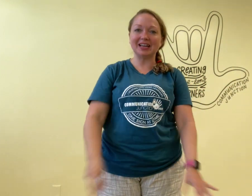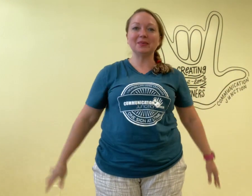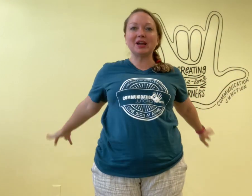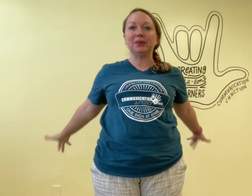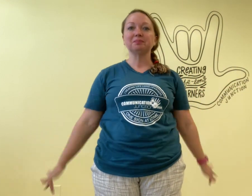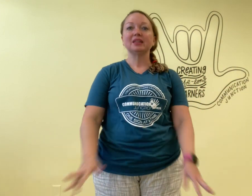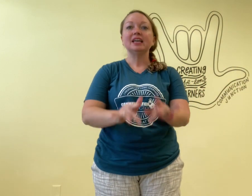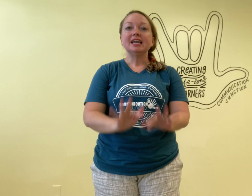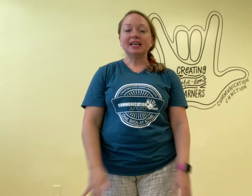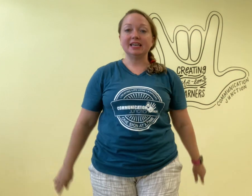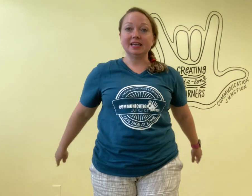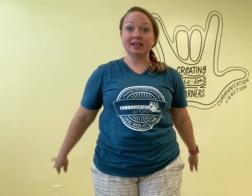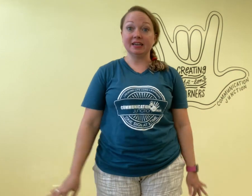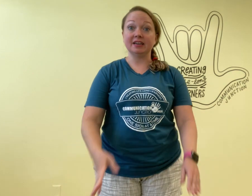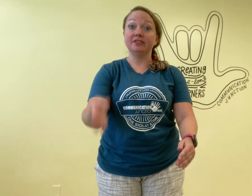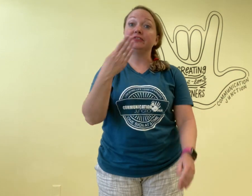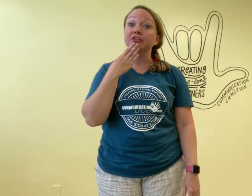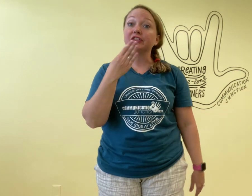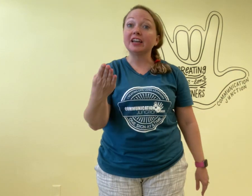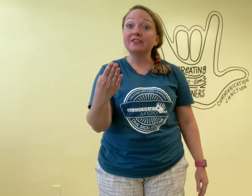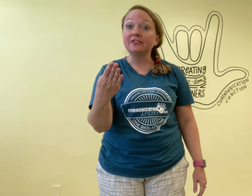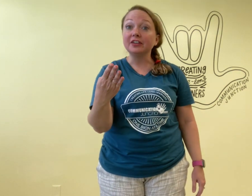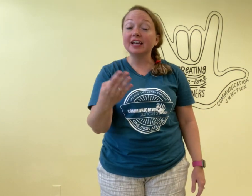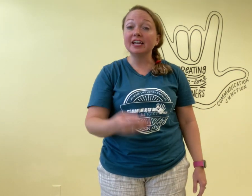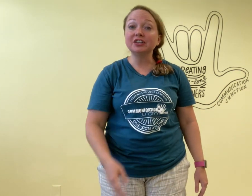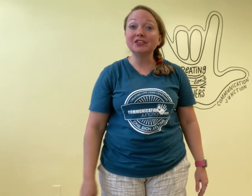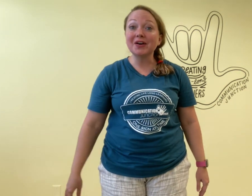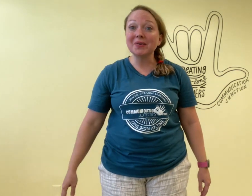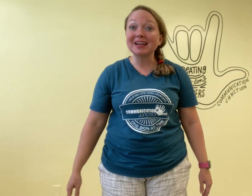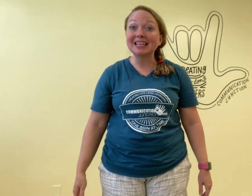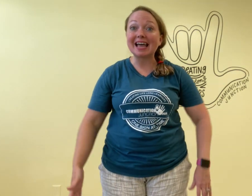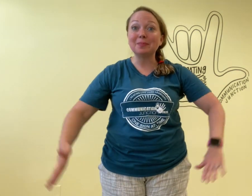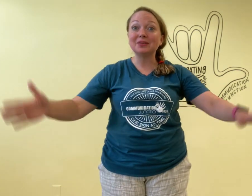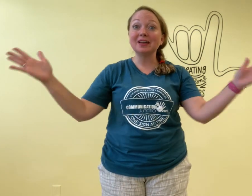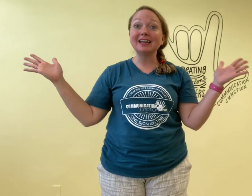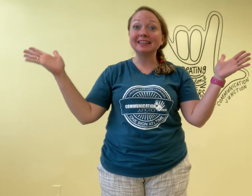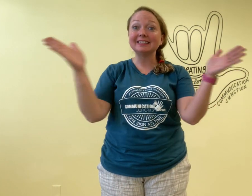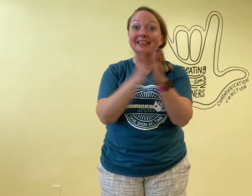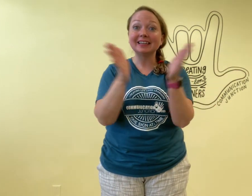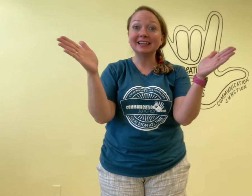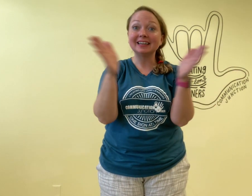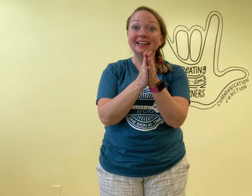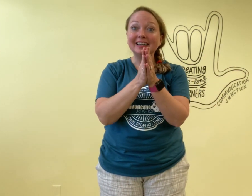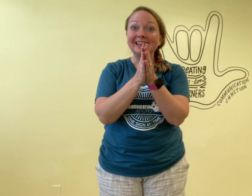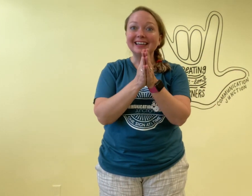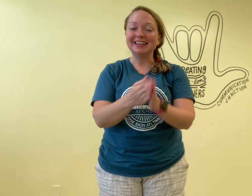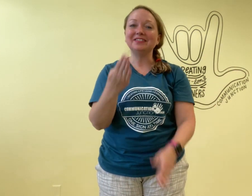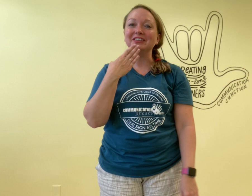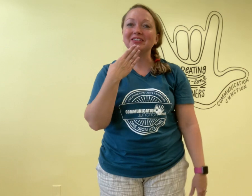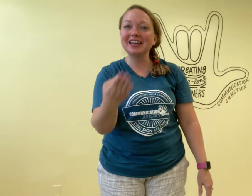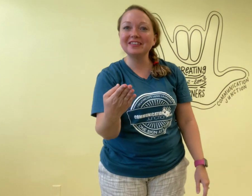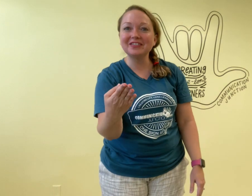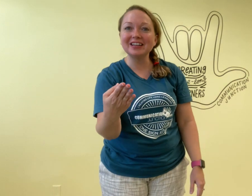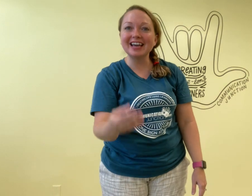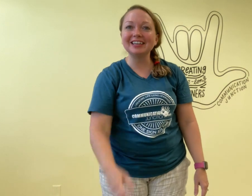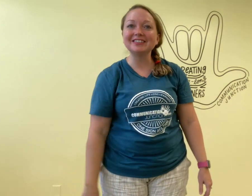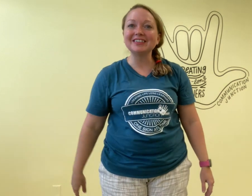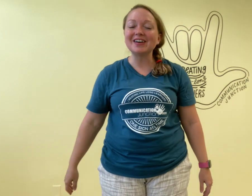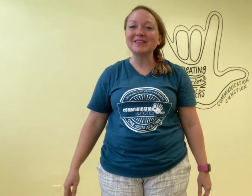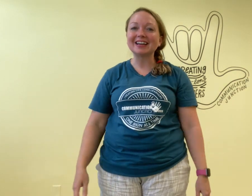we go. If you're thankful and you know it, clap your hands. If you're thankful and you know it, clap